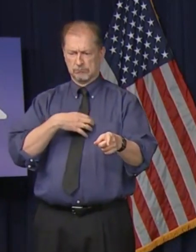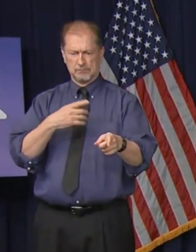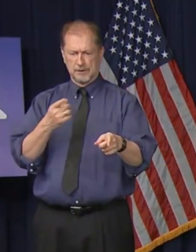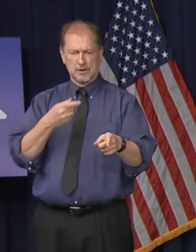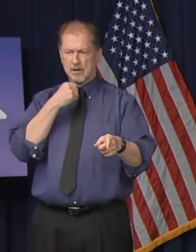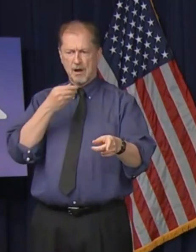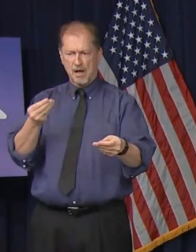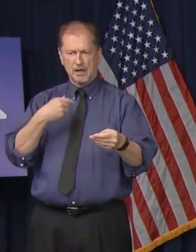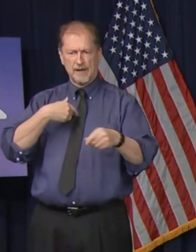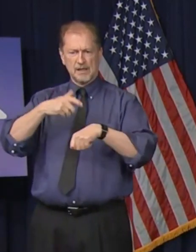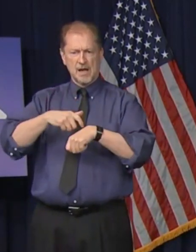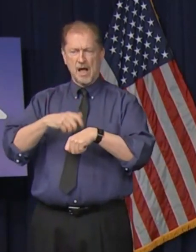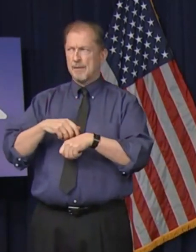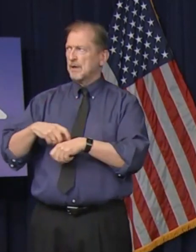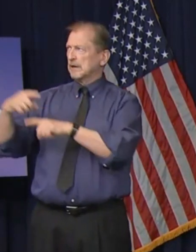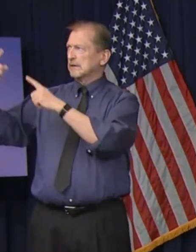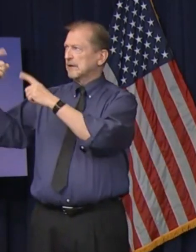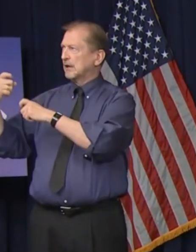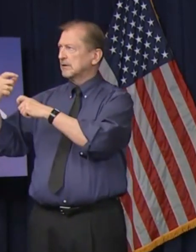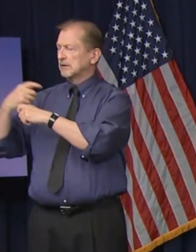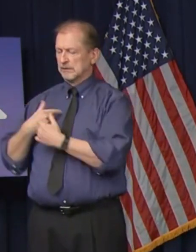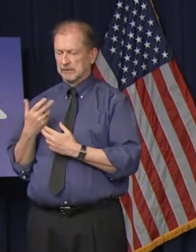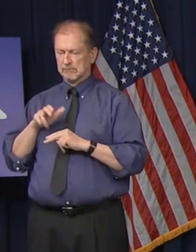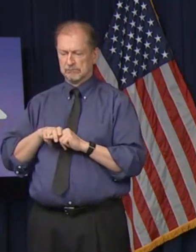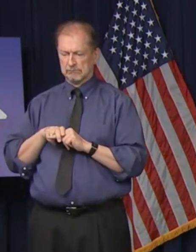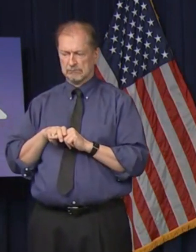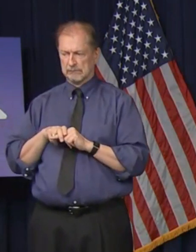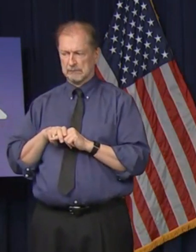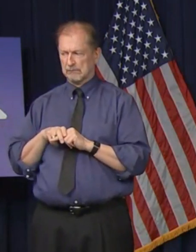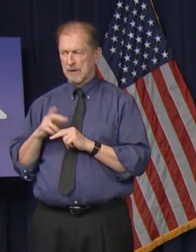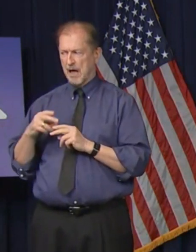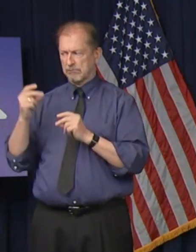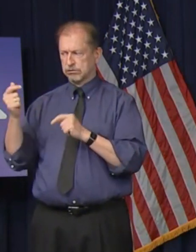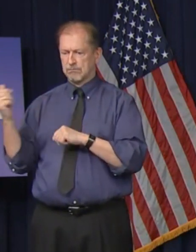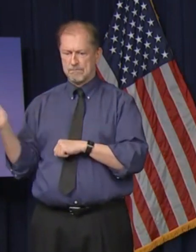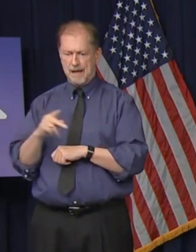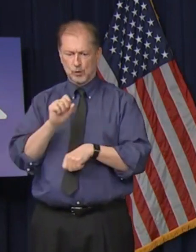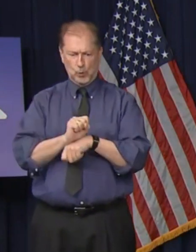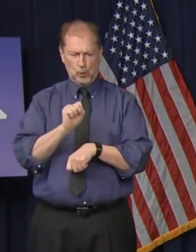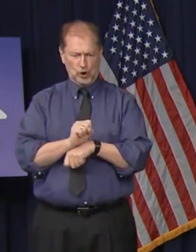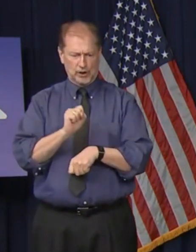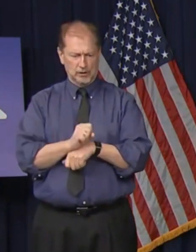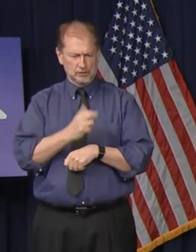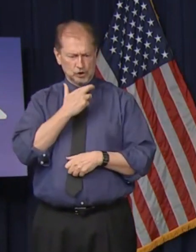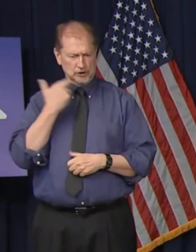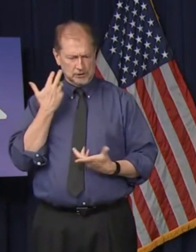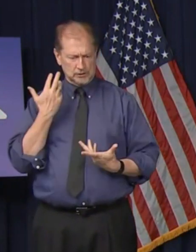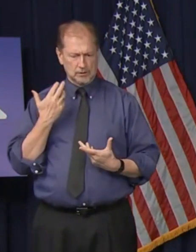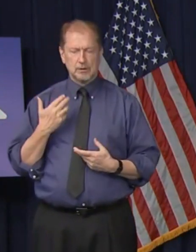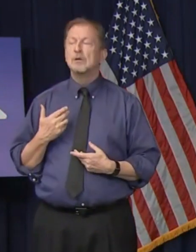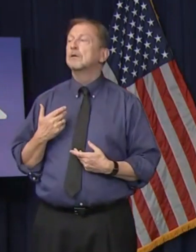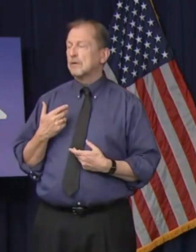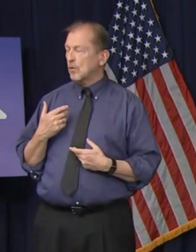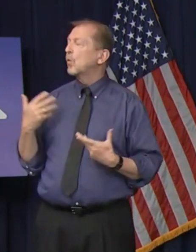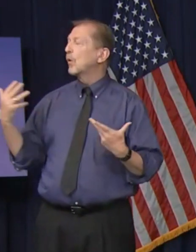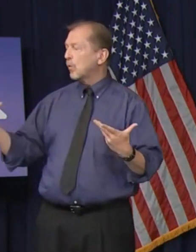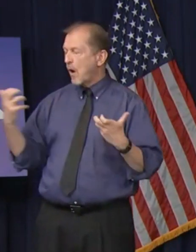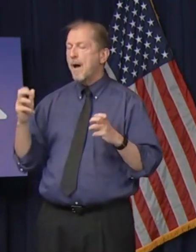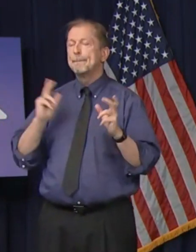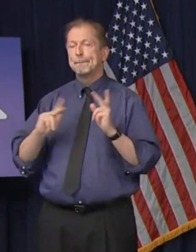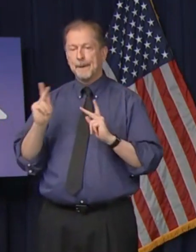them time to receive a test potentially put another person at risk? We absolutely want people to get